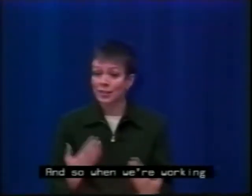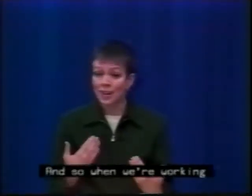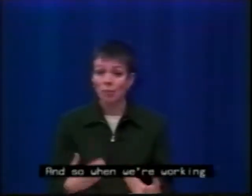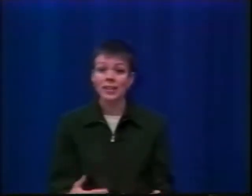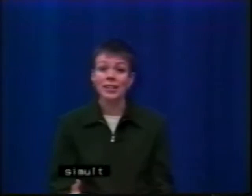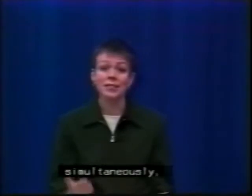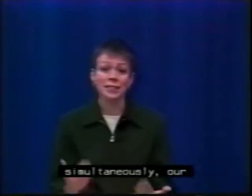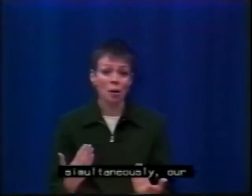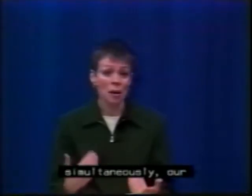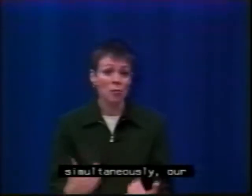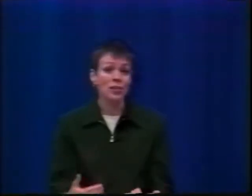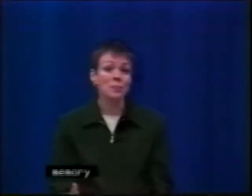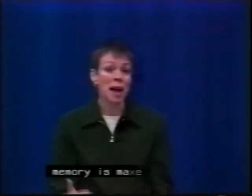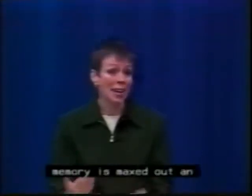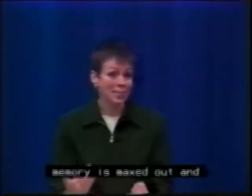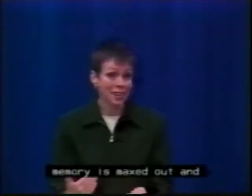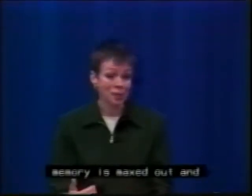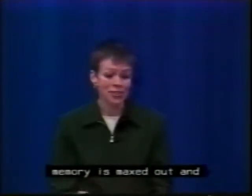working simultaneously, our memory is maxed out